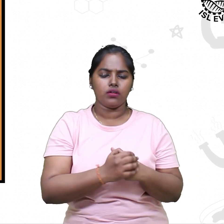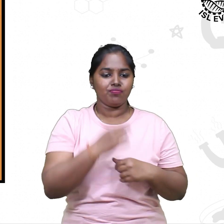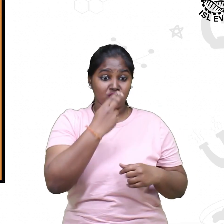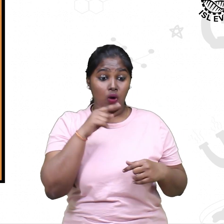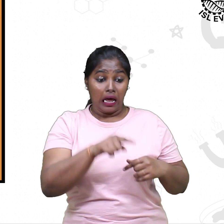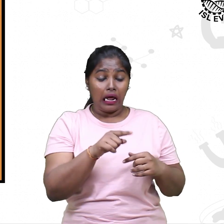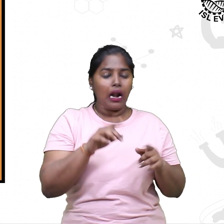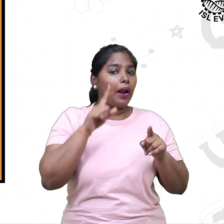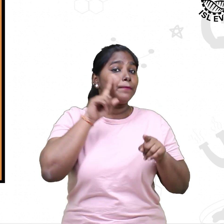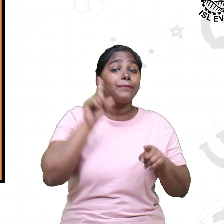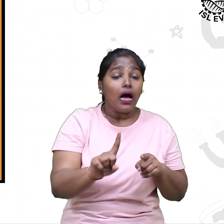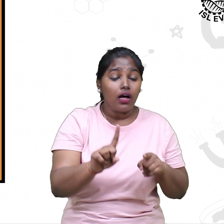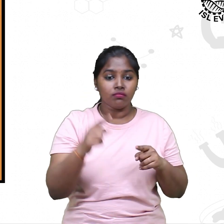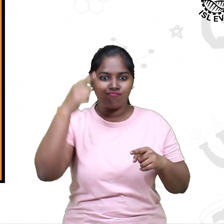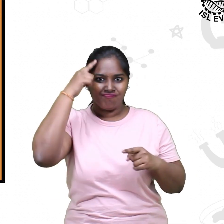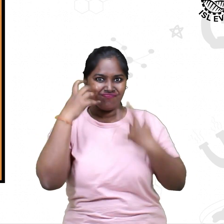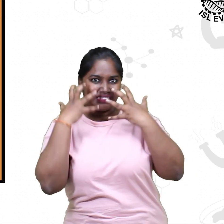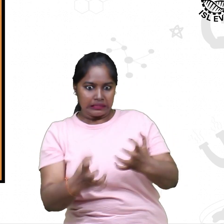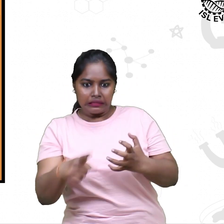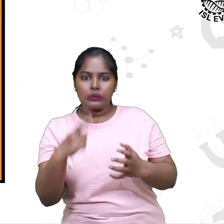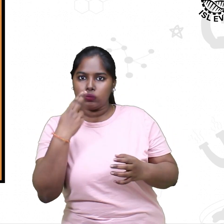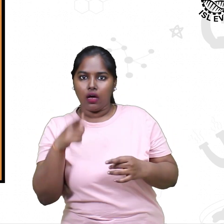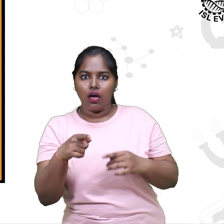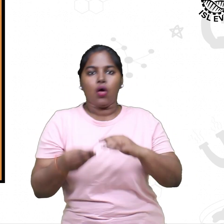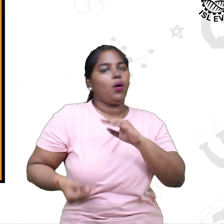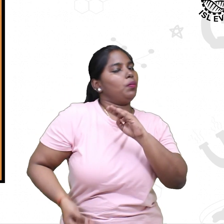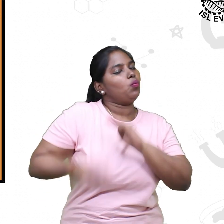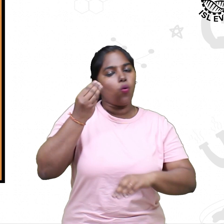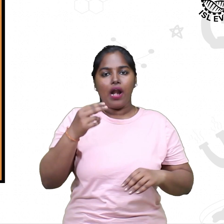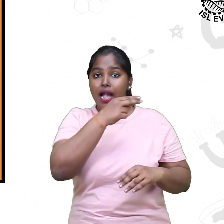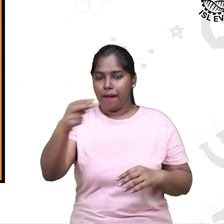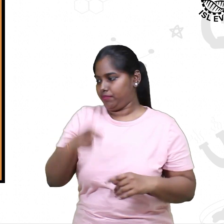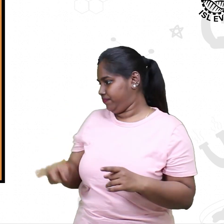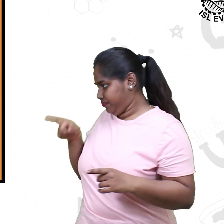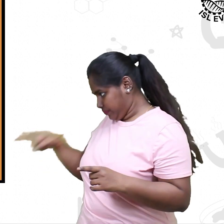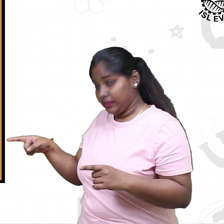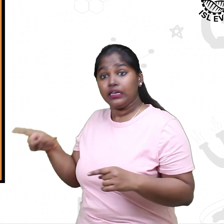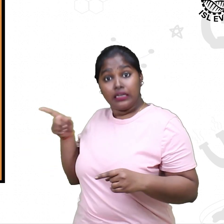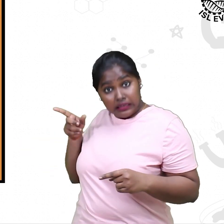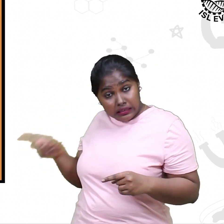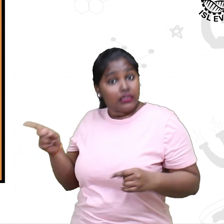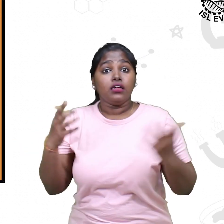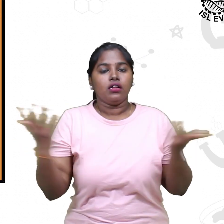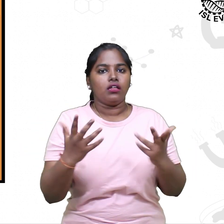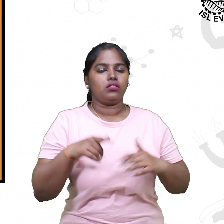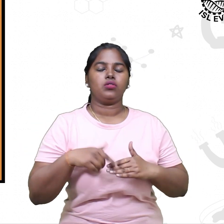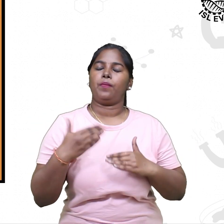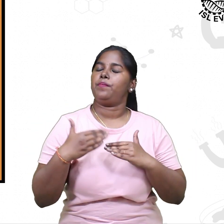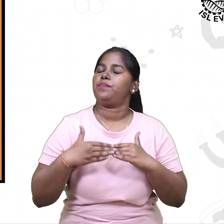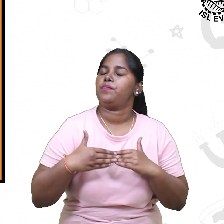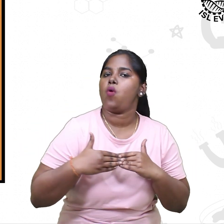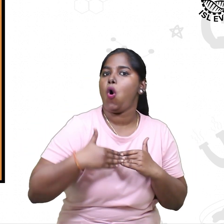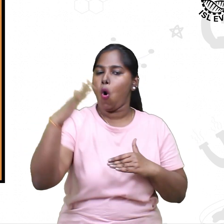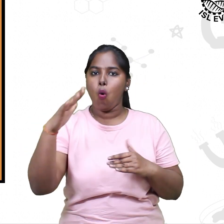even dark chocolate particularly, contains something called phenethylamine. And this is the precursor